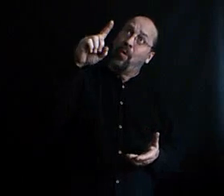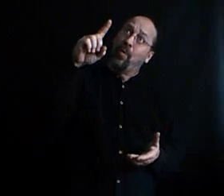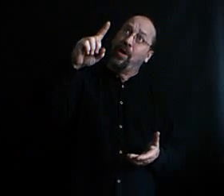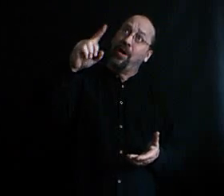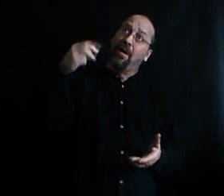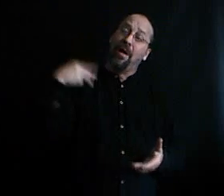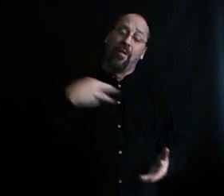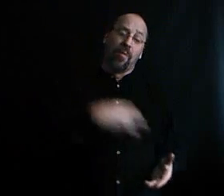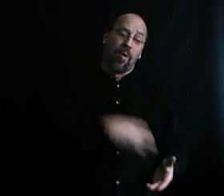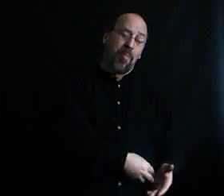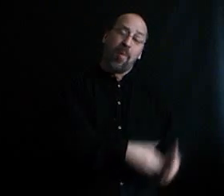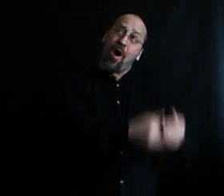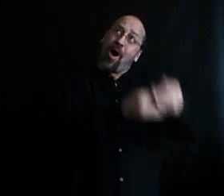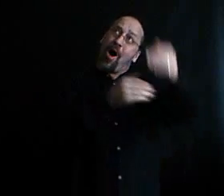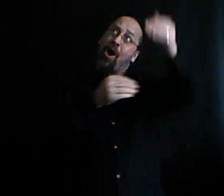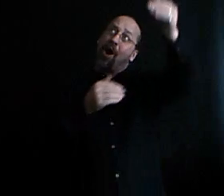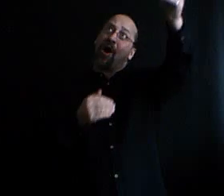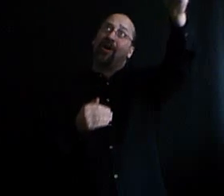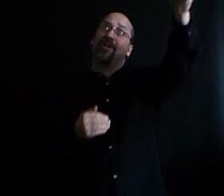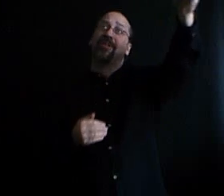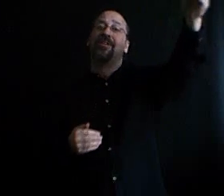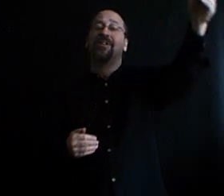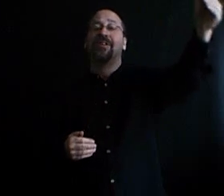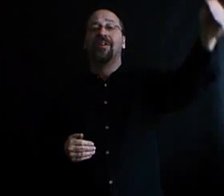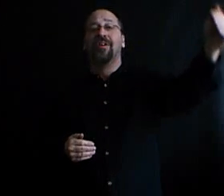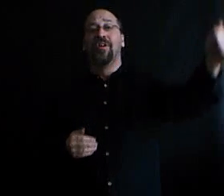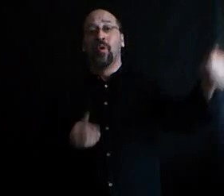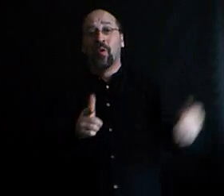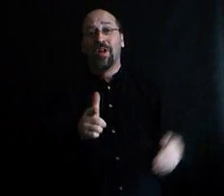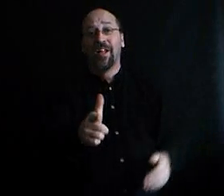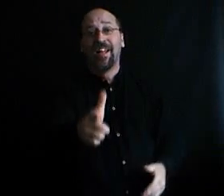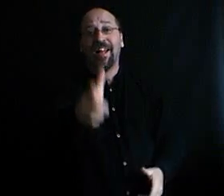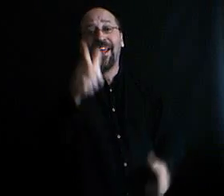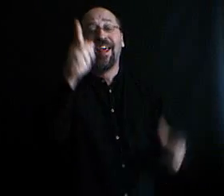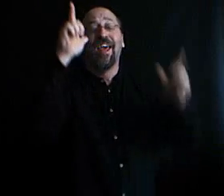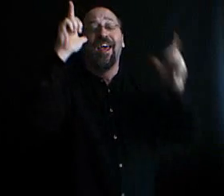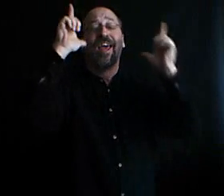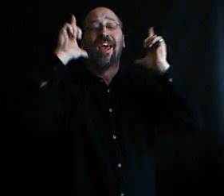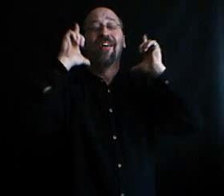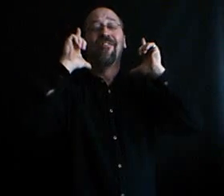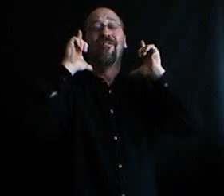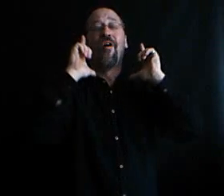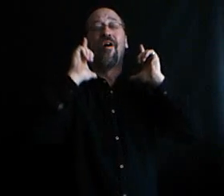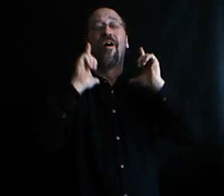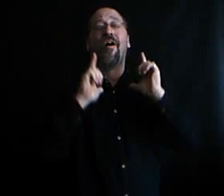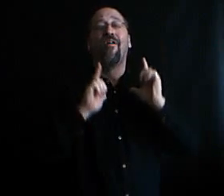we look hard. You will live forever,